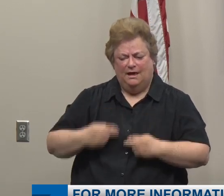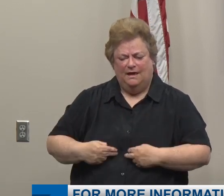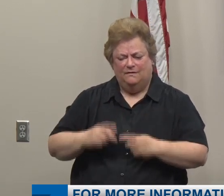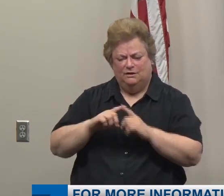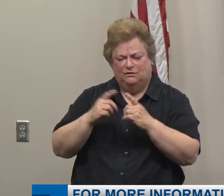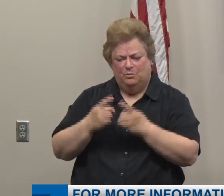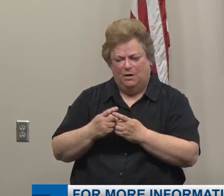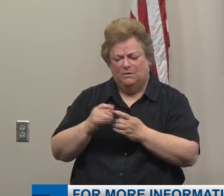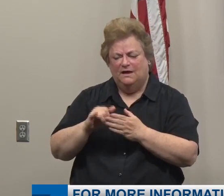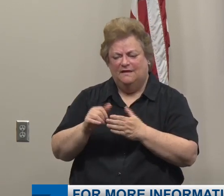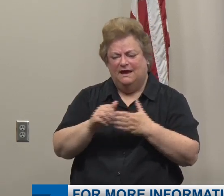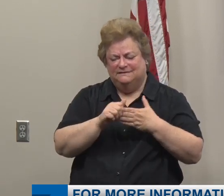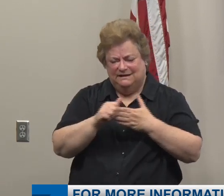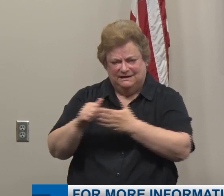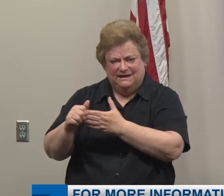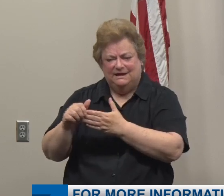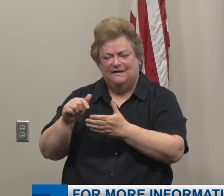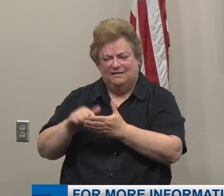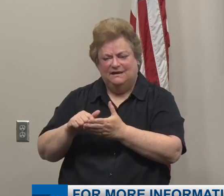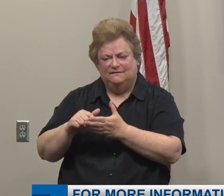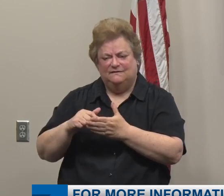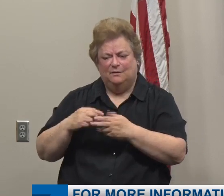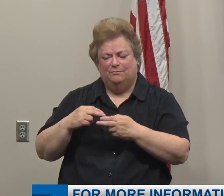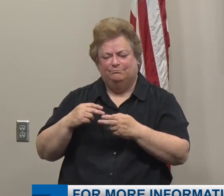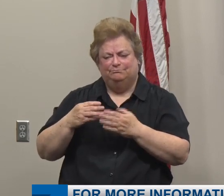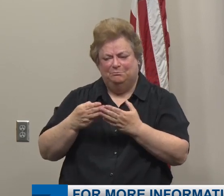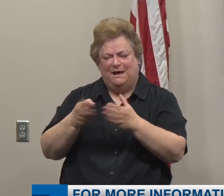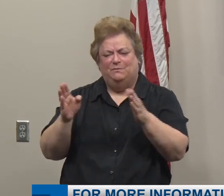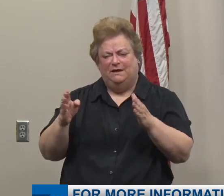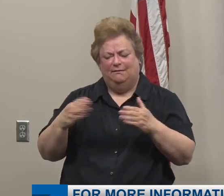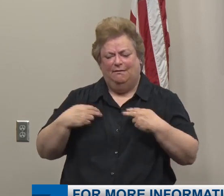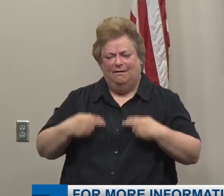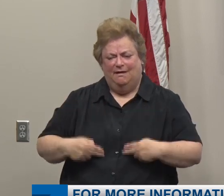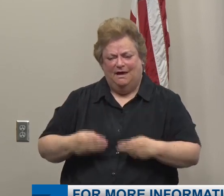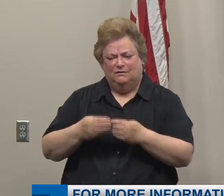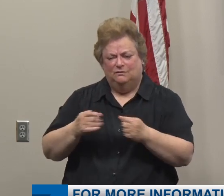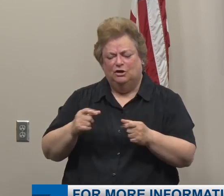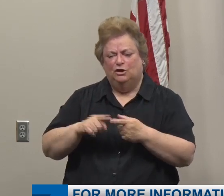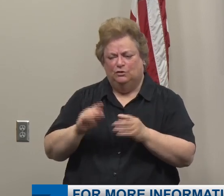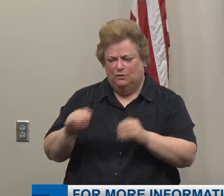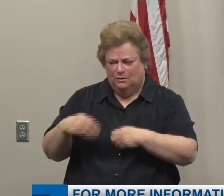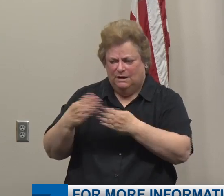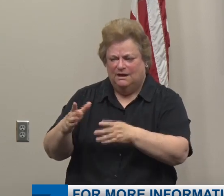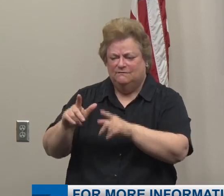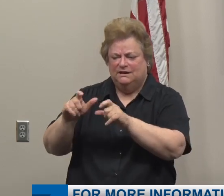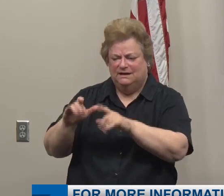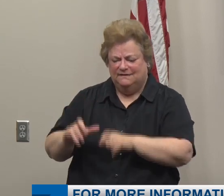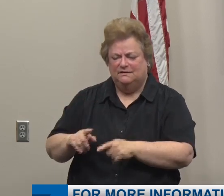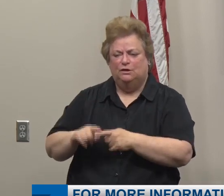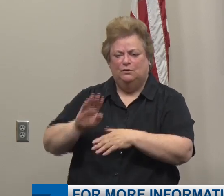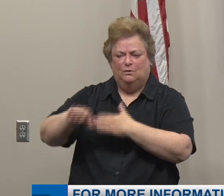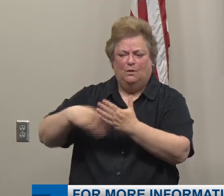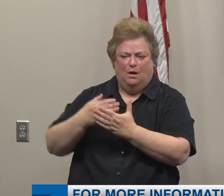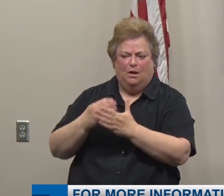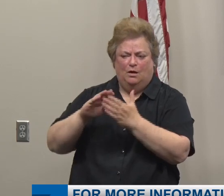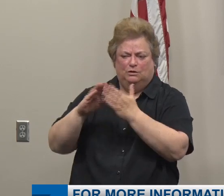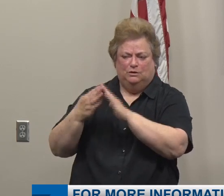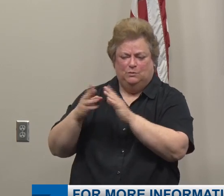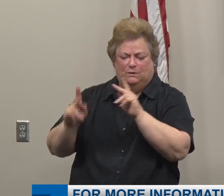leading this Public Health Solutions to offer testing to the community members